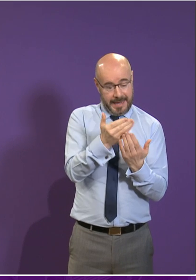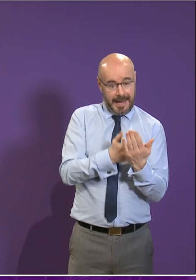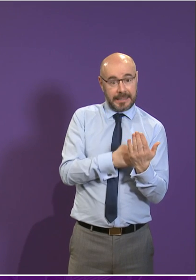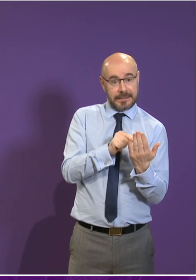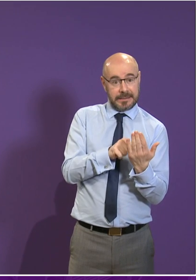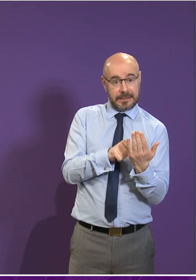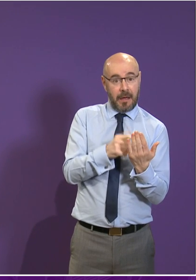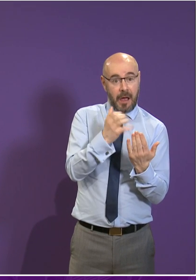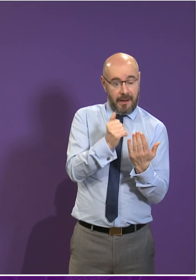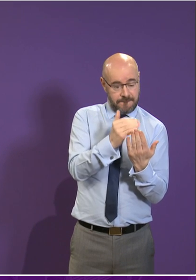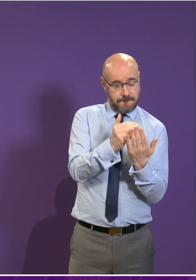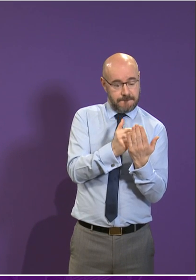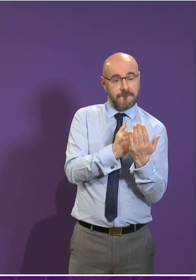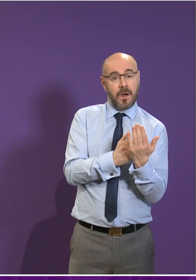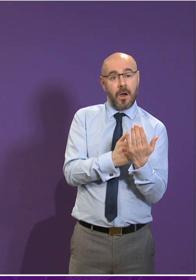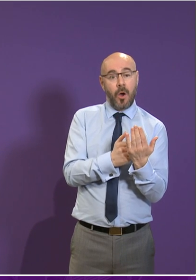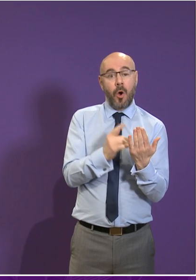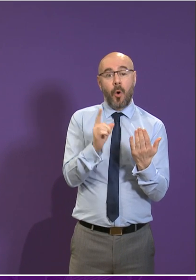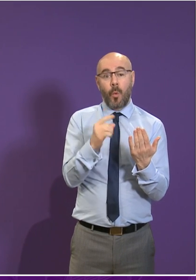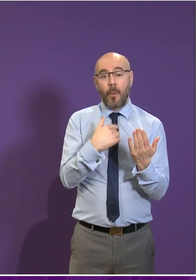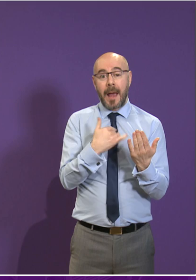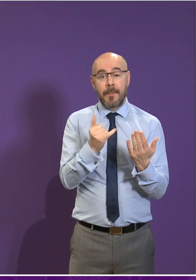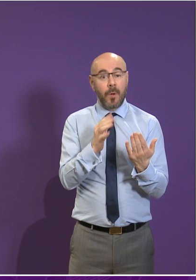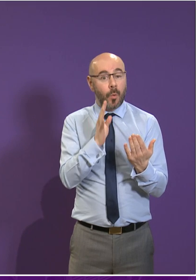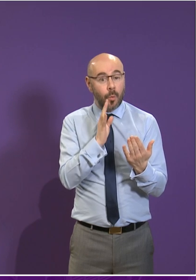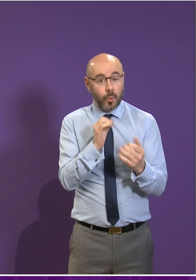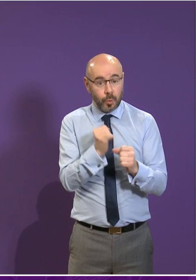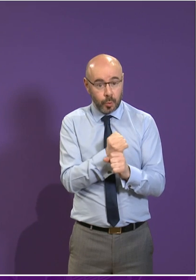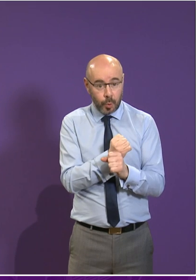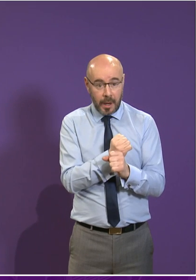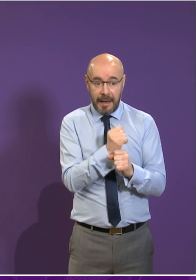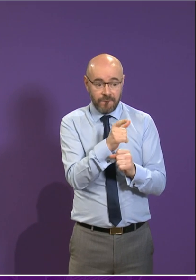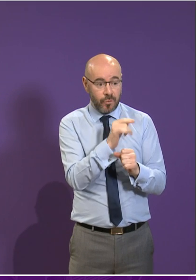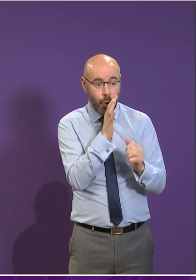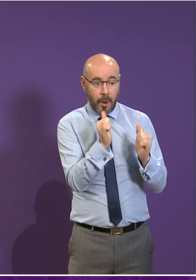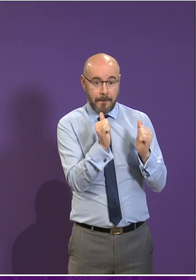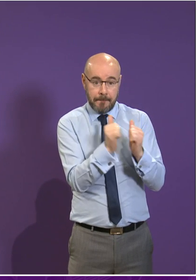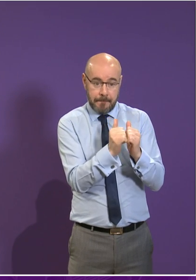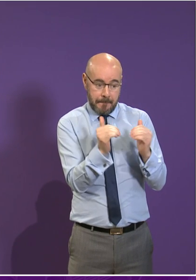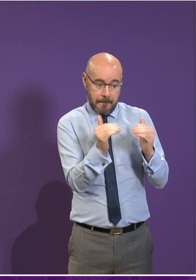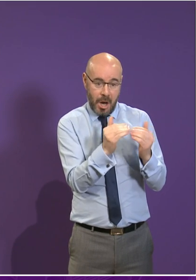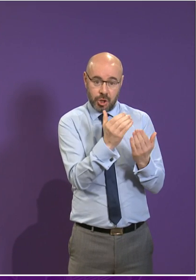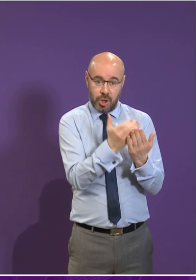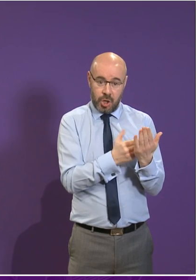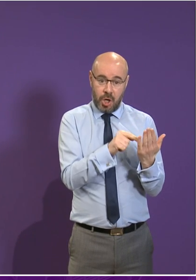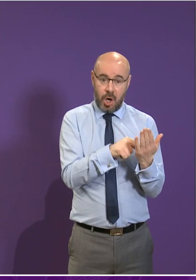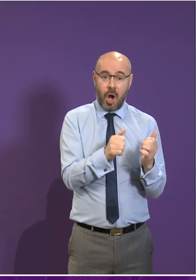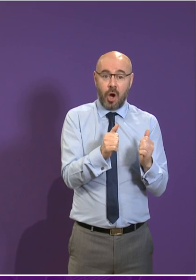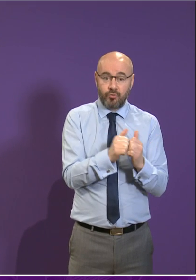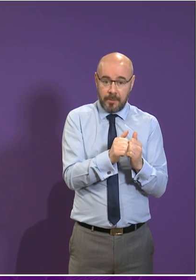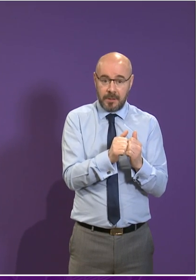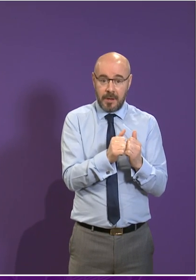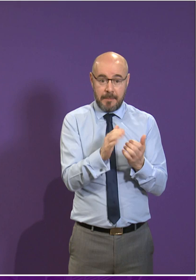refer to the kind of things we might do, were an outcome agreement not to be met. And the ultimate sanction is not funding bits